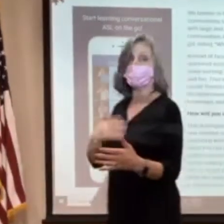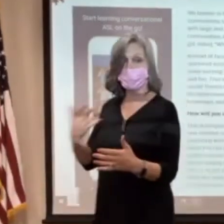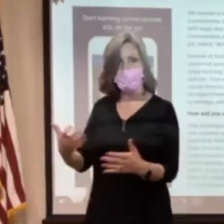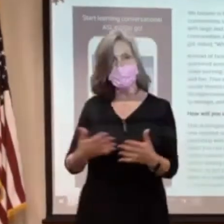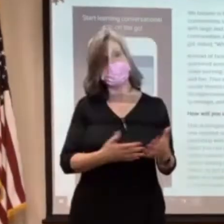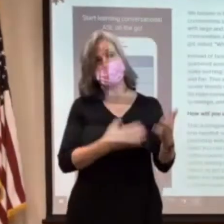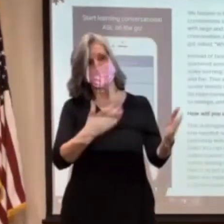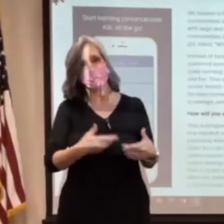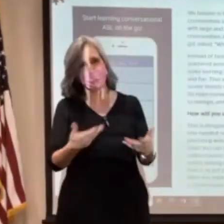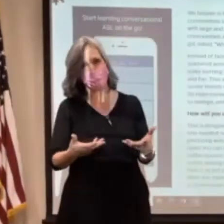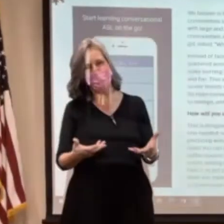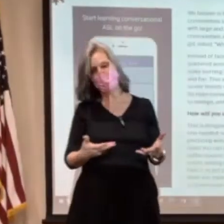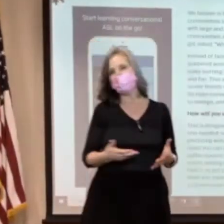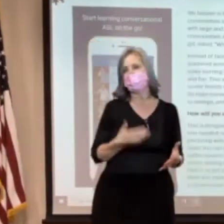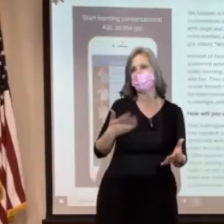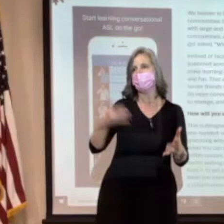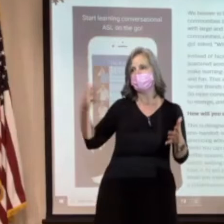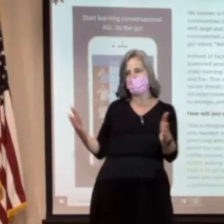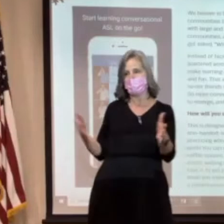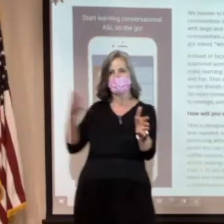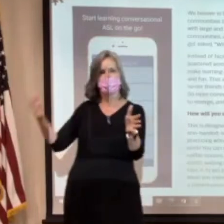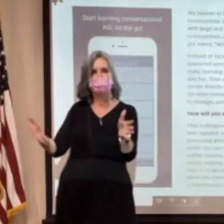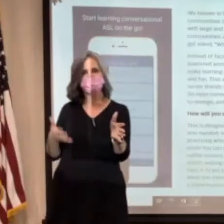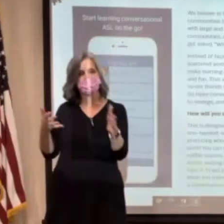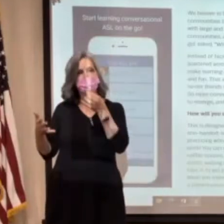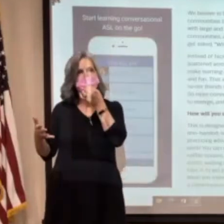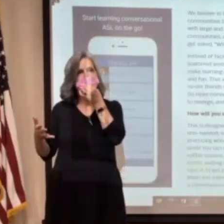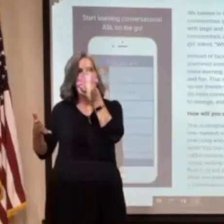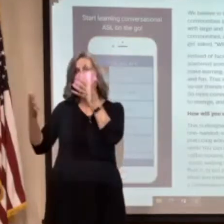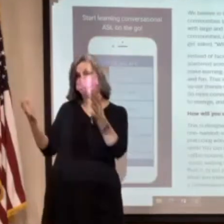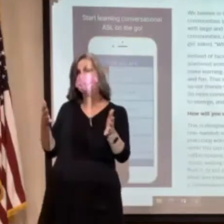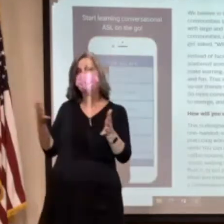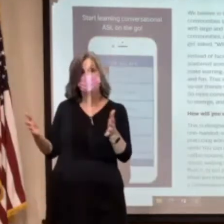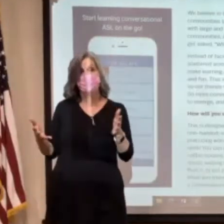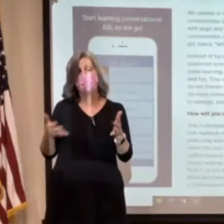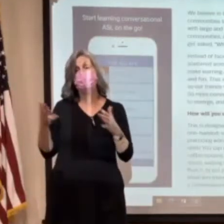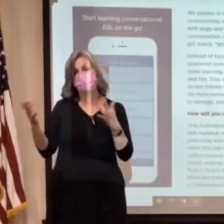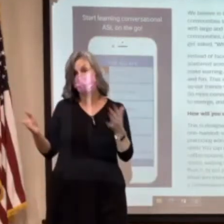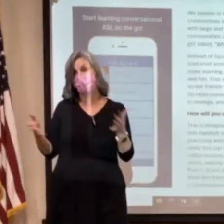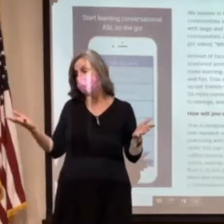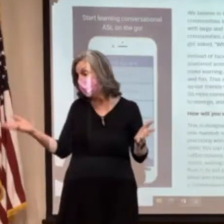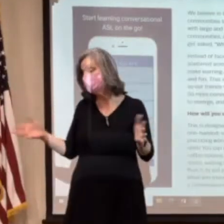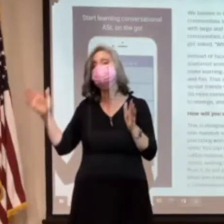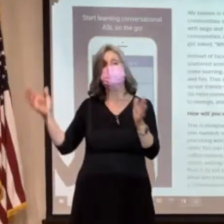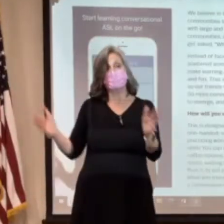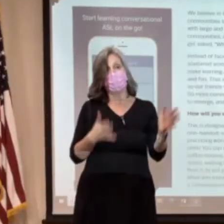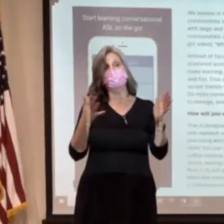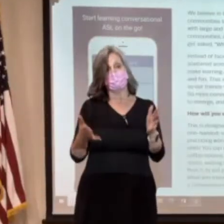Because again, even though they're using another language, they're still following the cultural shifts, and hopefully they're all for the better as we